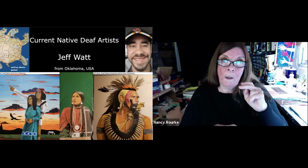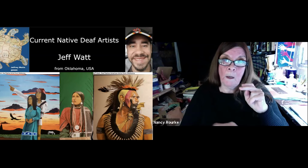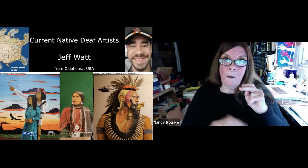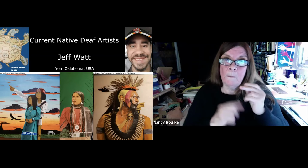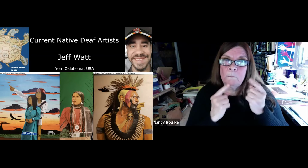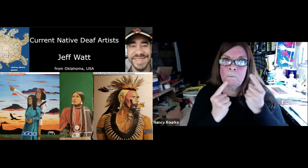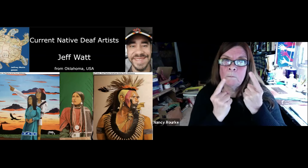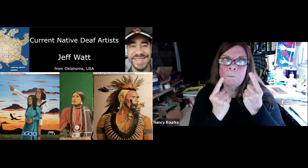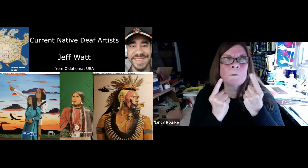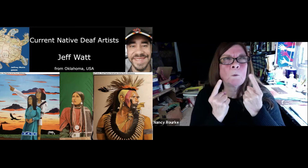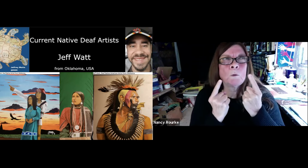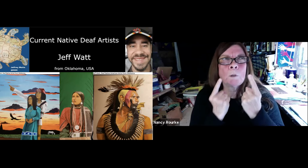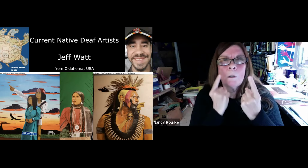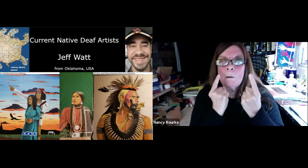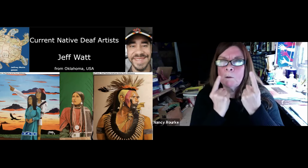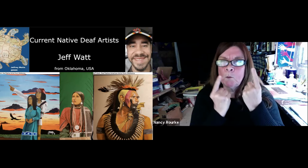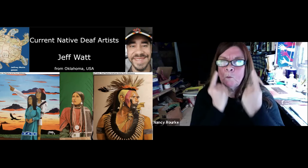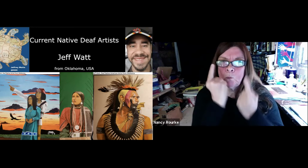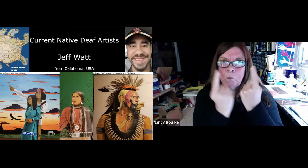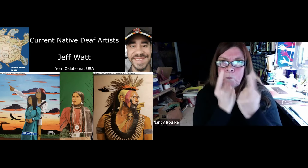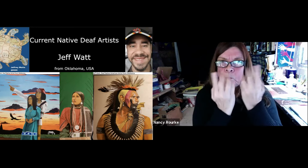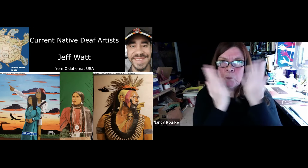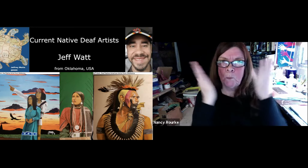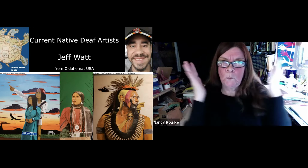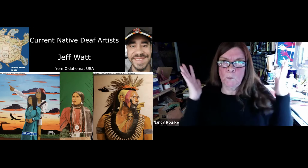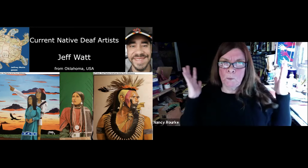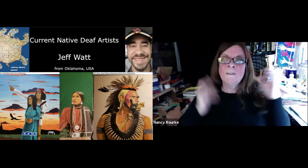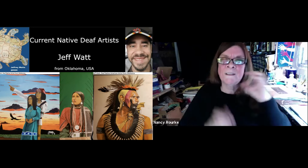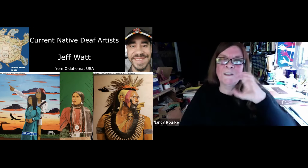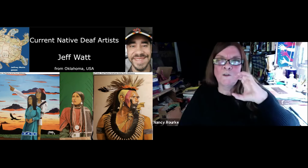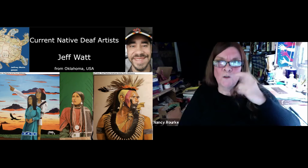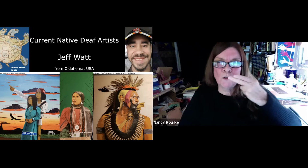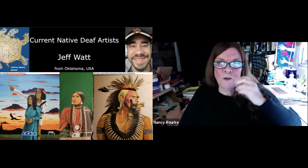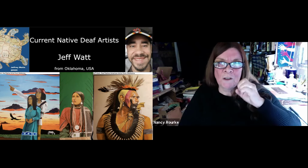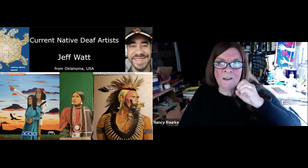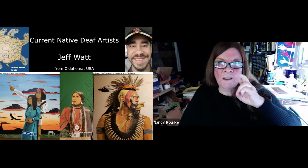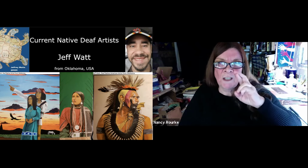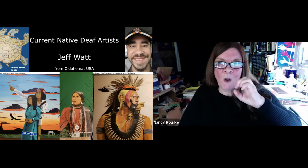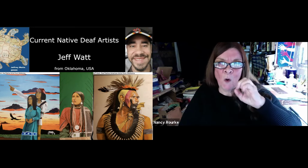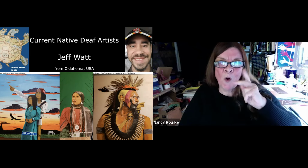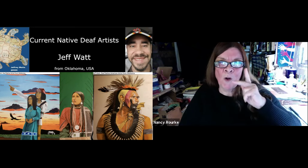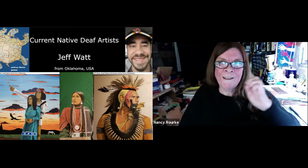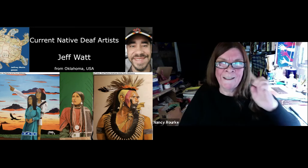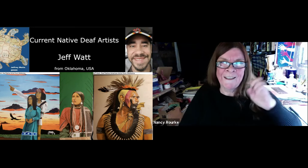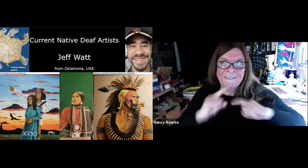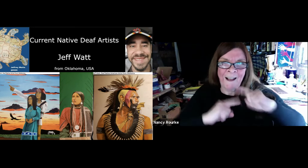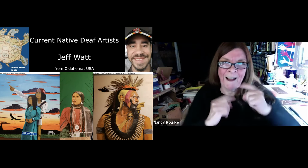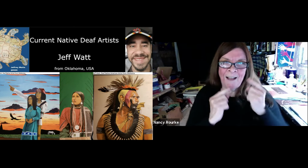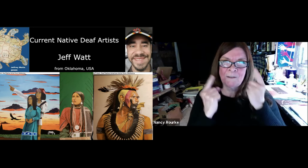Jeff is from Oklahoma. And the sign. For the Cherokee. this one.